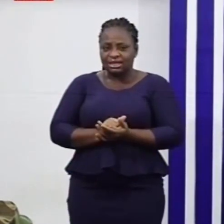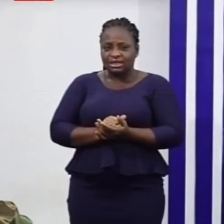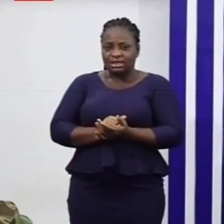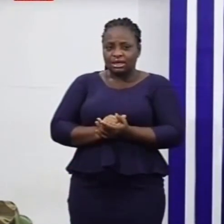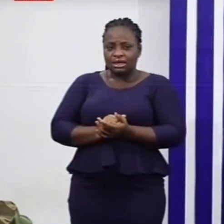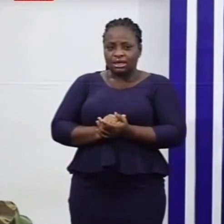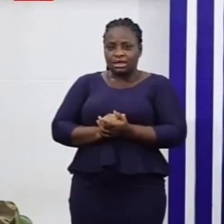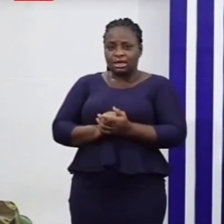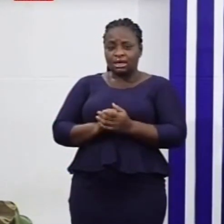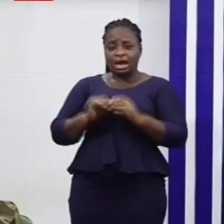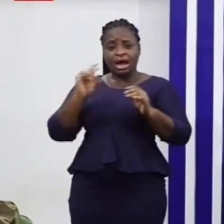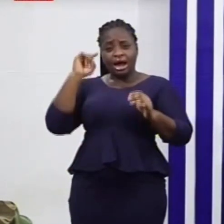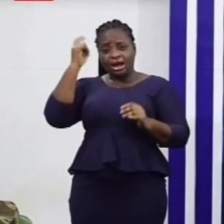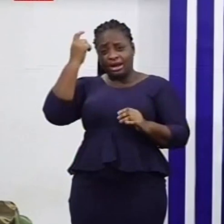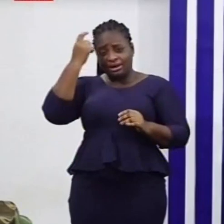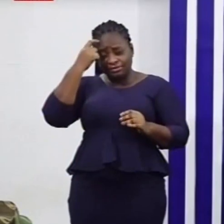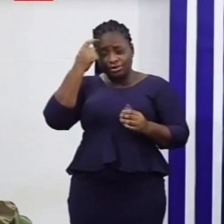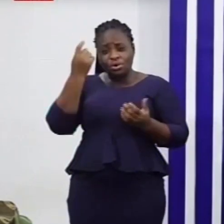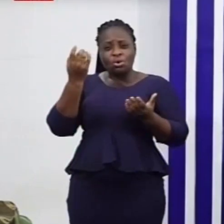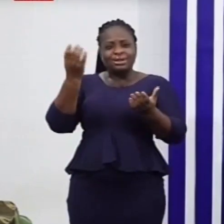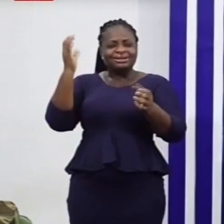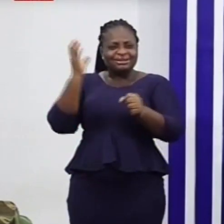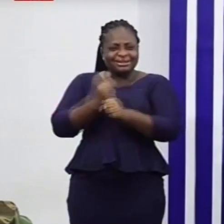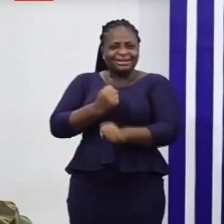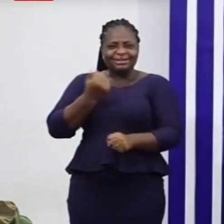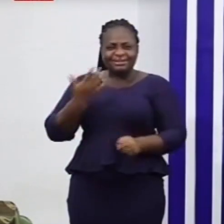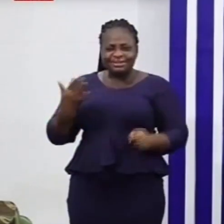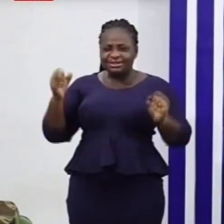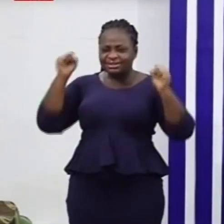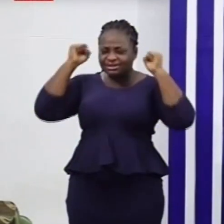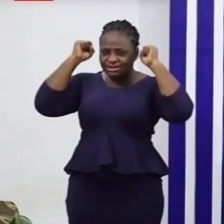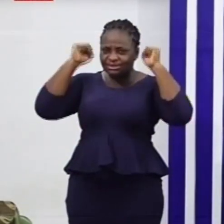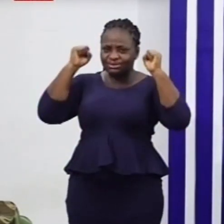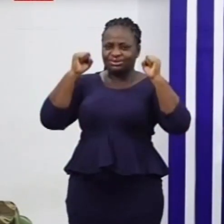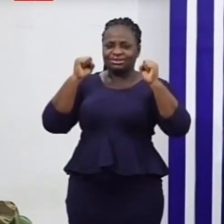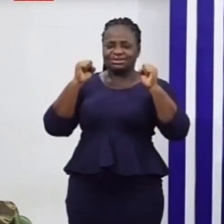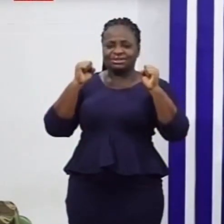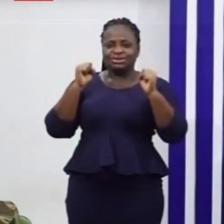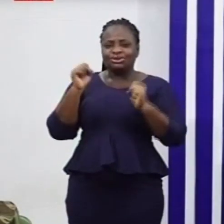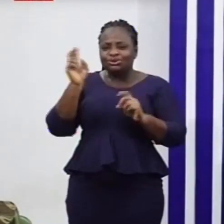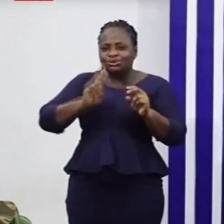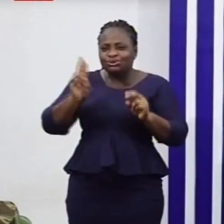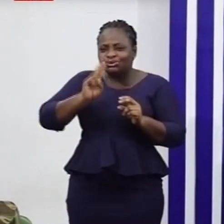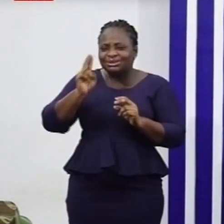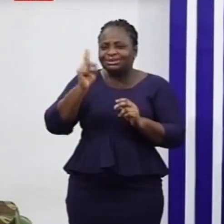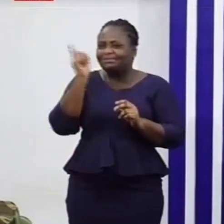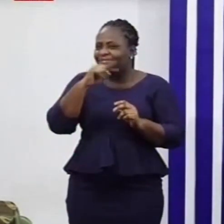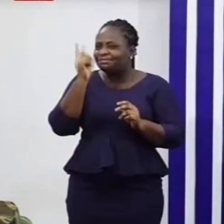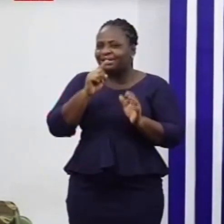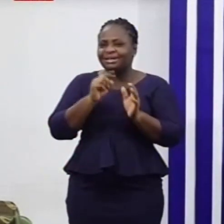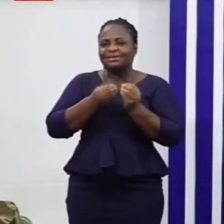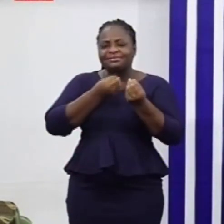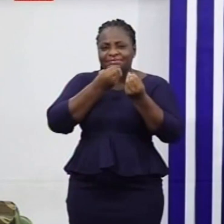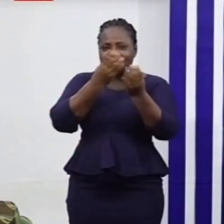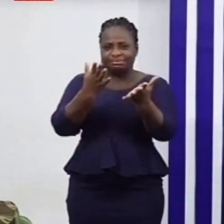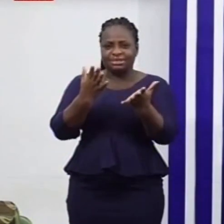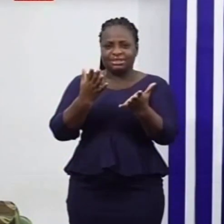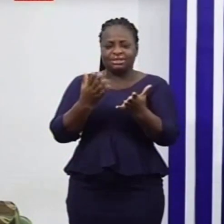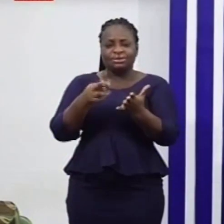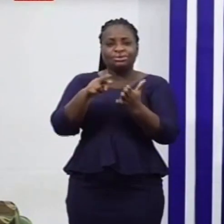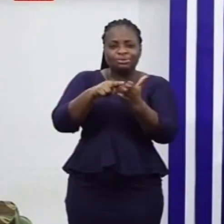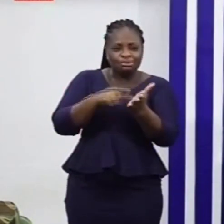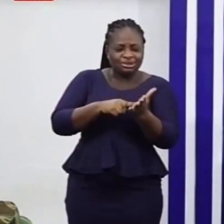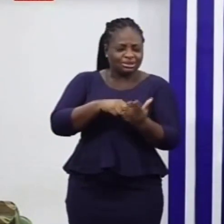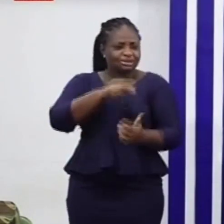very seriously any effort at this time to use misinformation to thwart efforts. And already a number of reports have been made to the